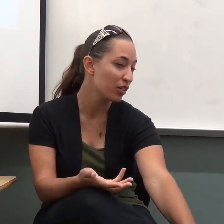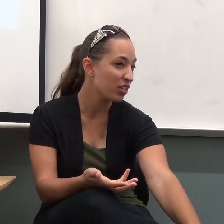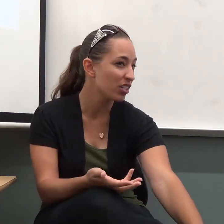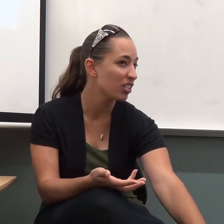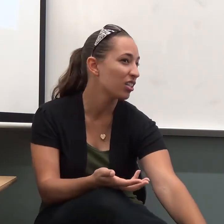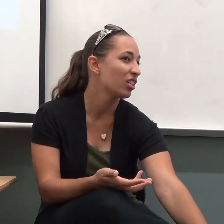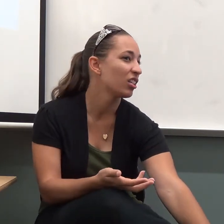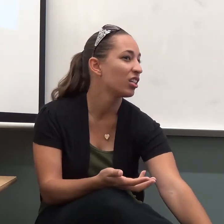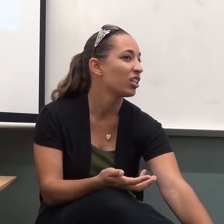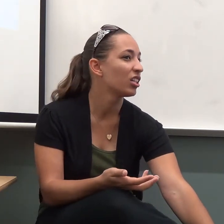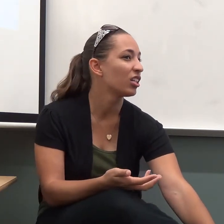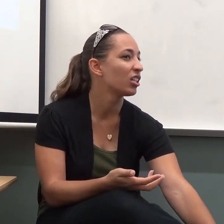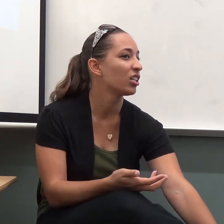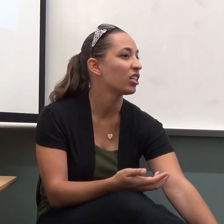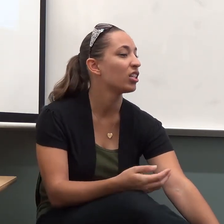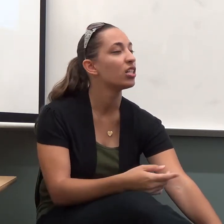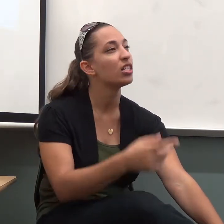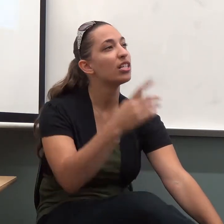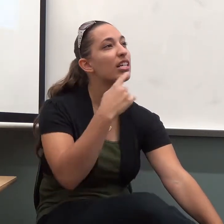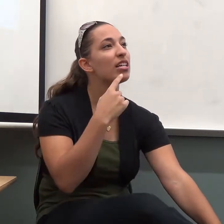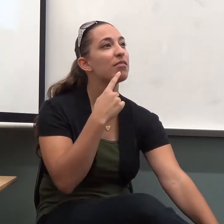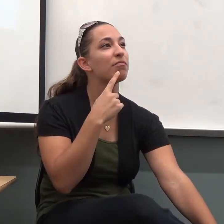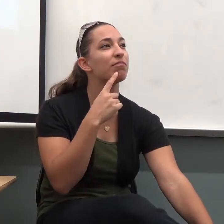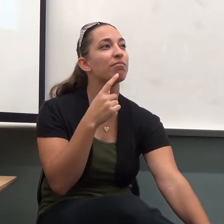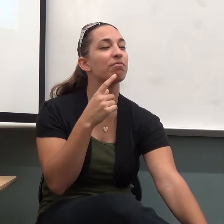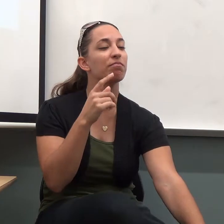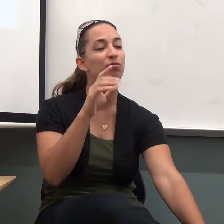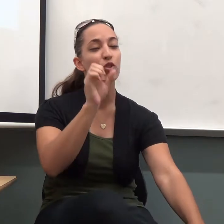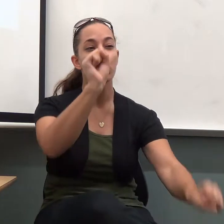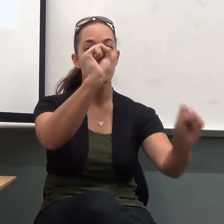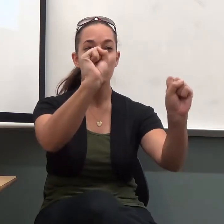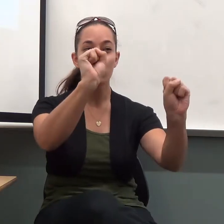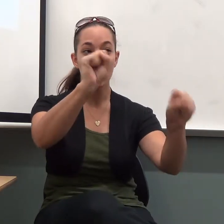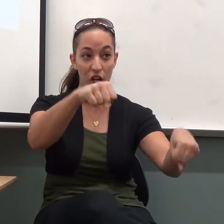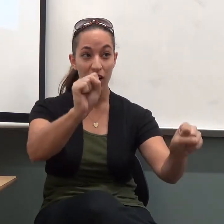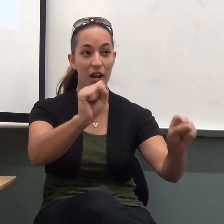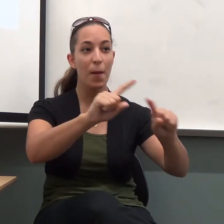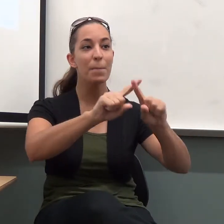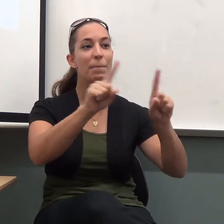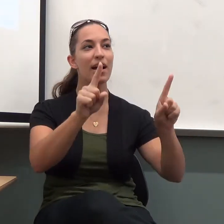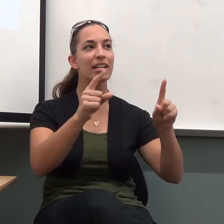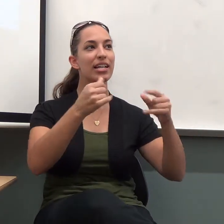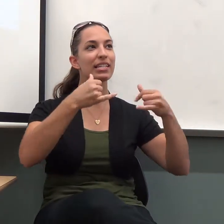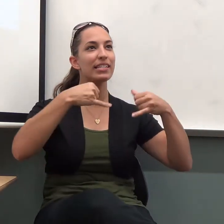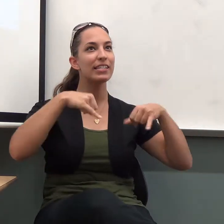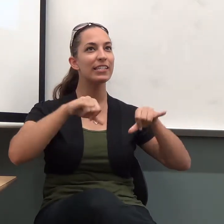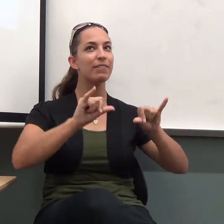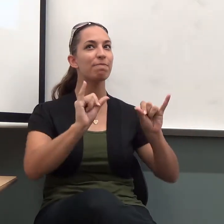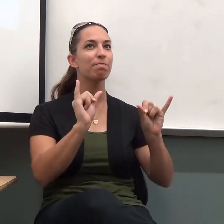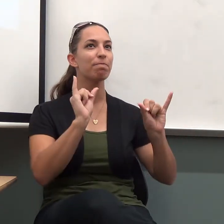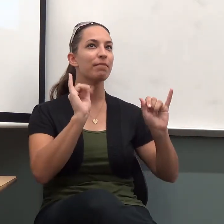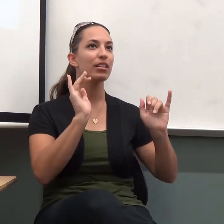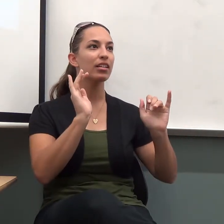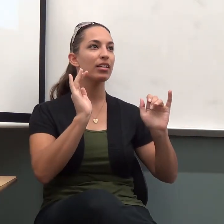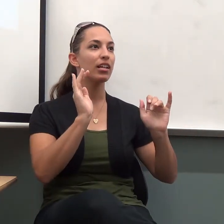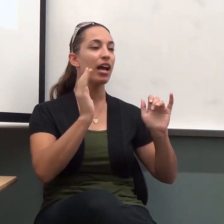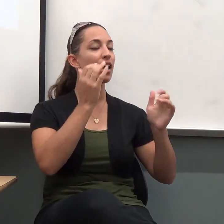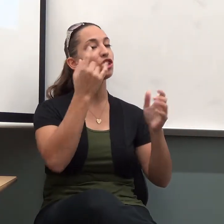neighbors? Okay, yes, but it would still mean that now what we've done is change it from a negative